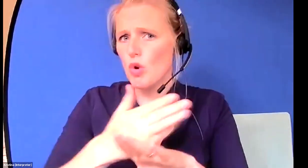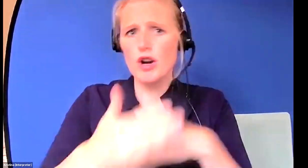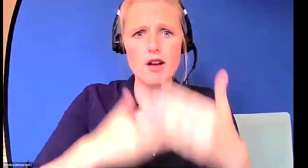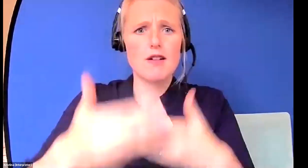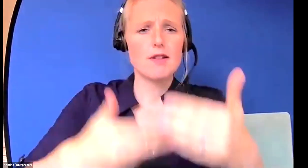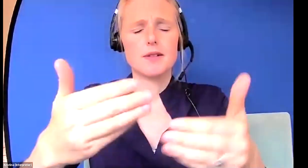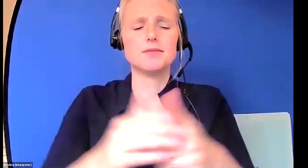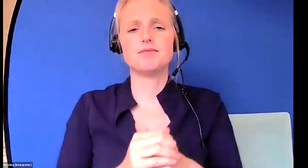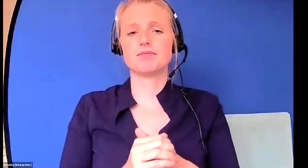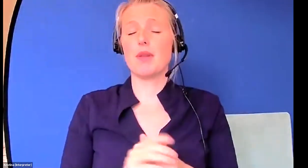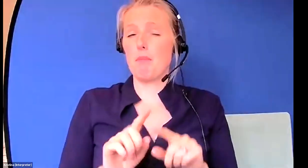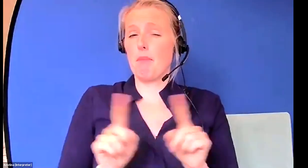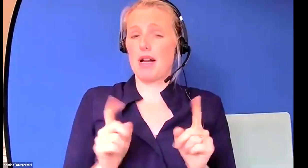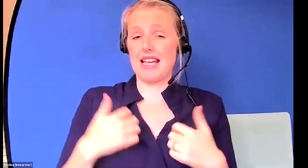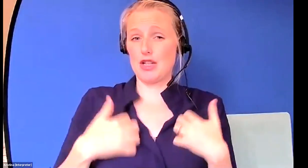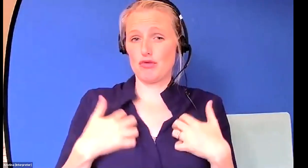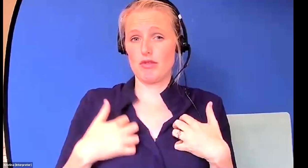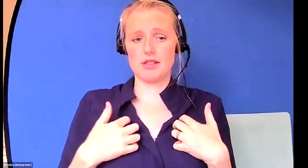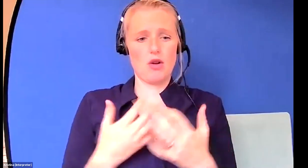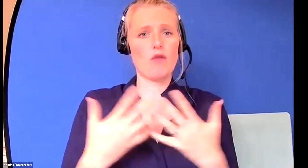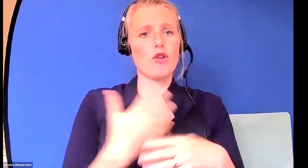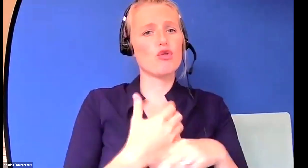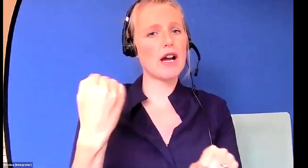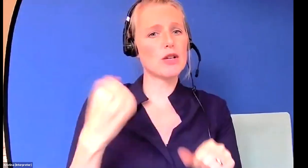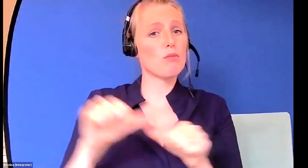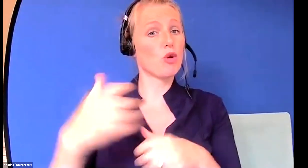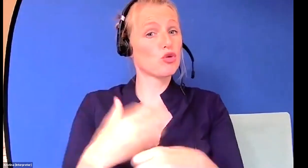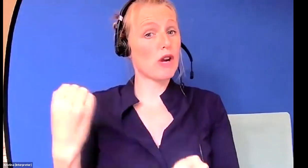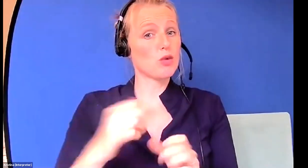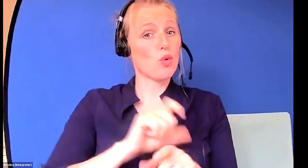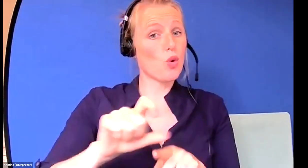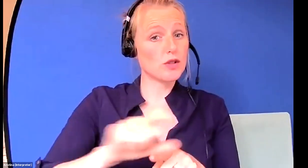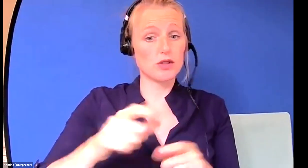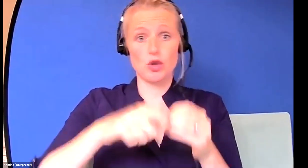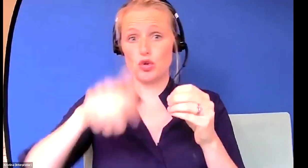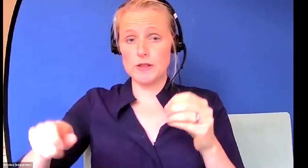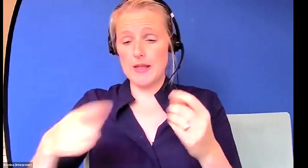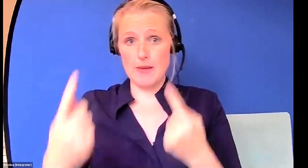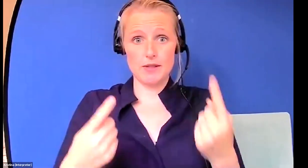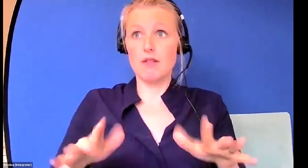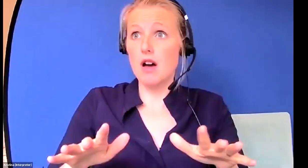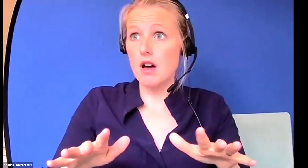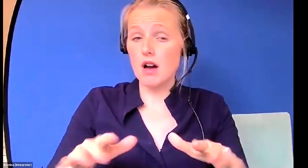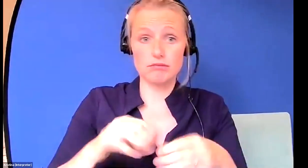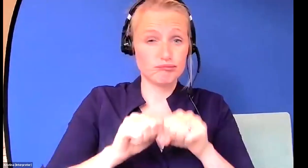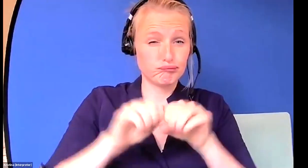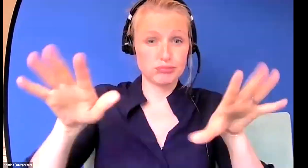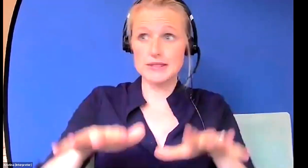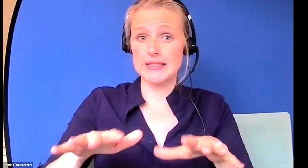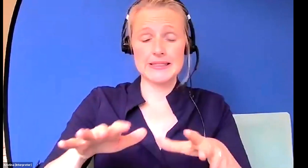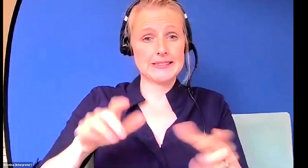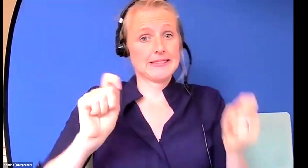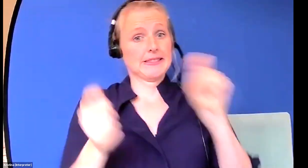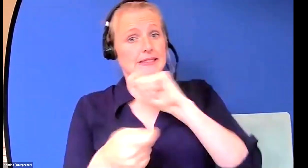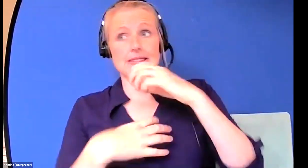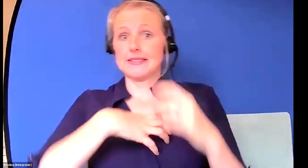so visible was how entire graduate and postgraduate programs and their students adjusted and adapted to the pandemic. We have